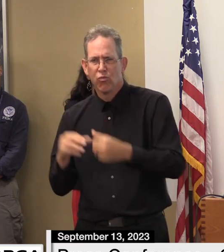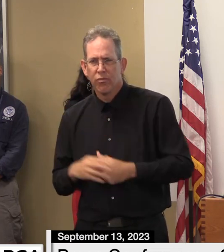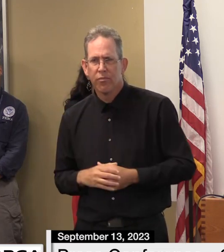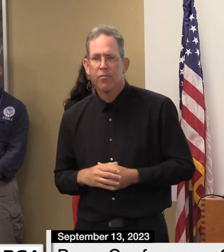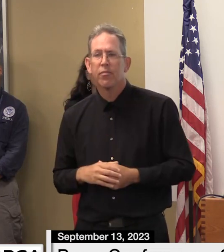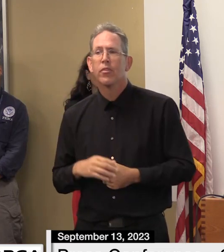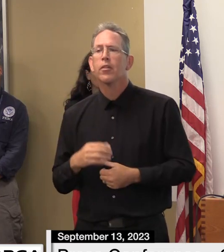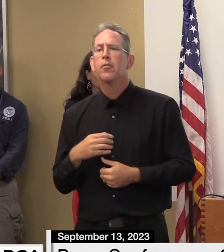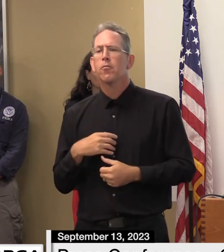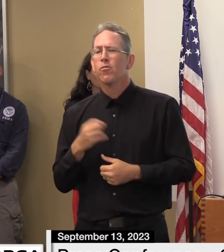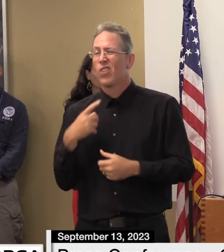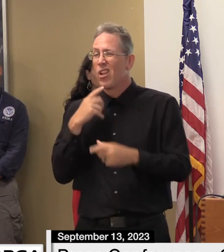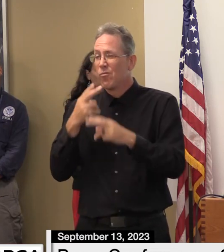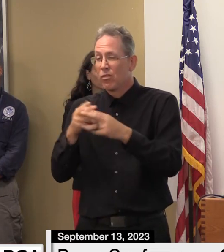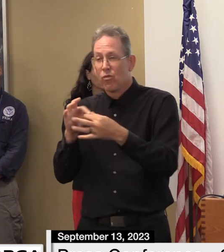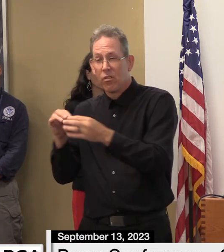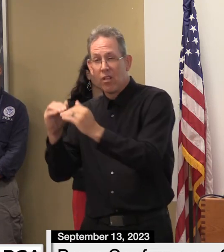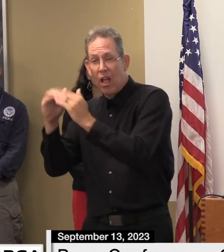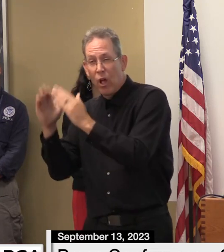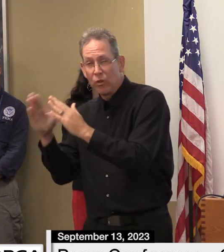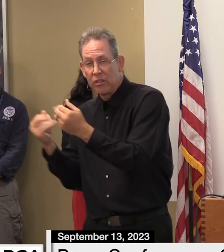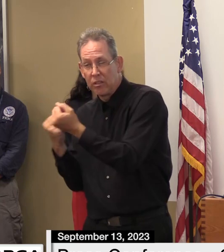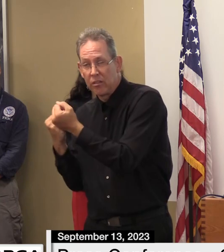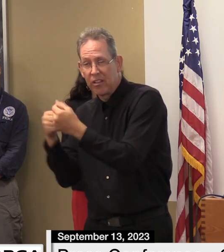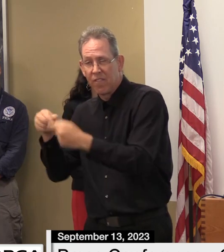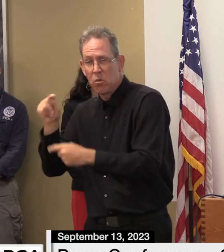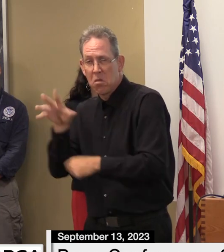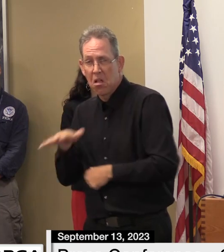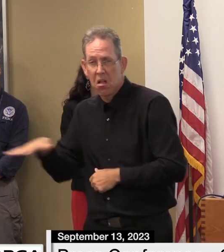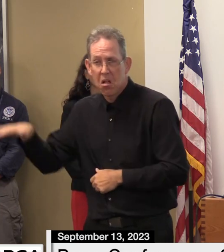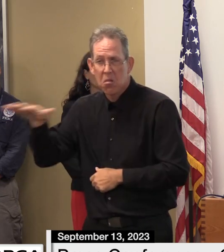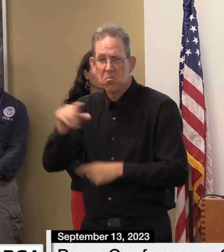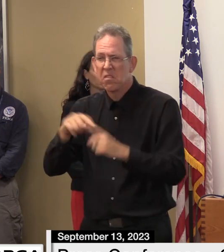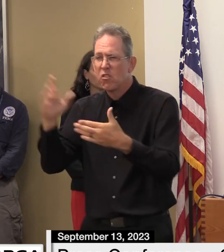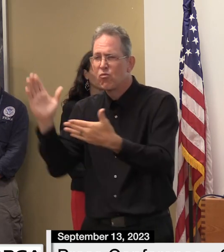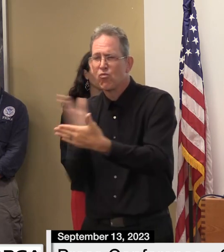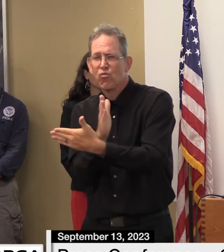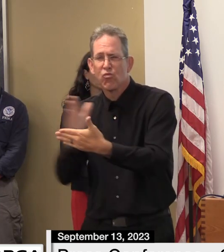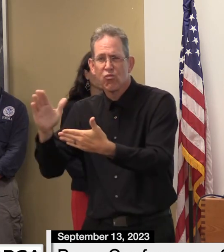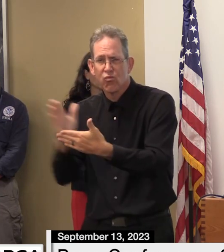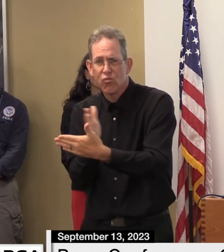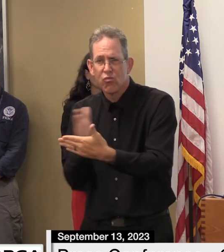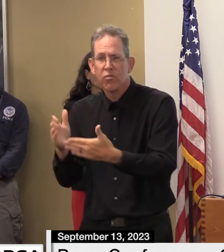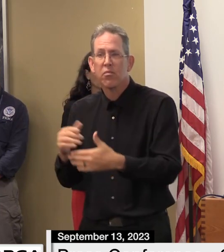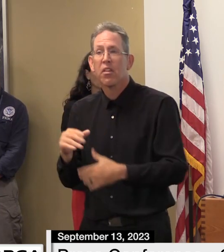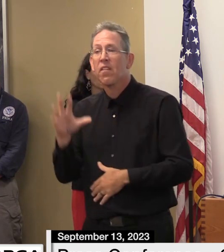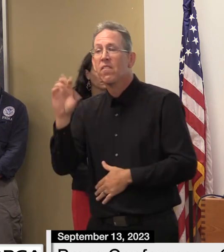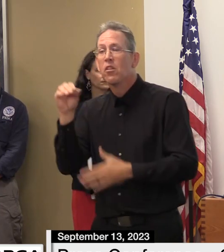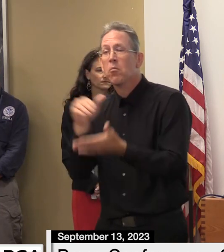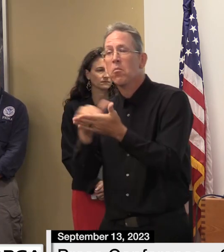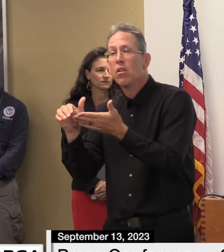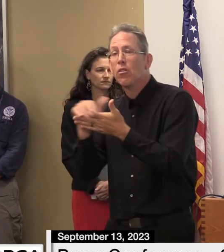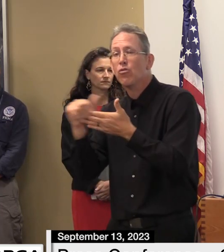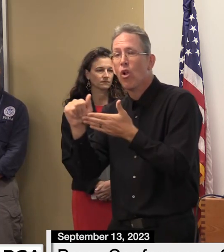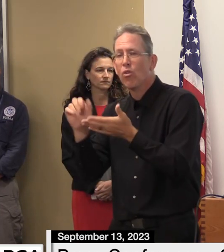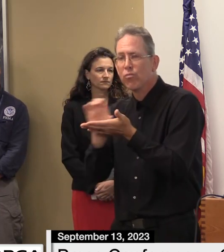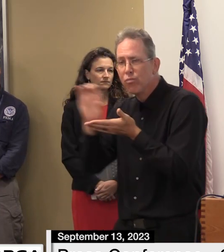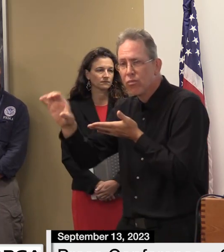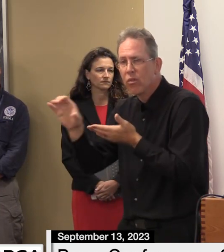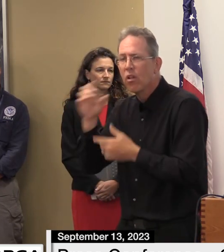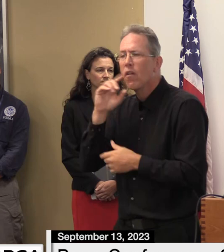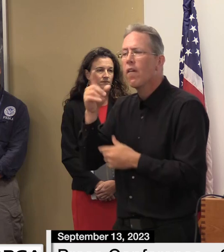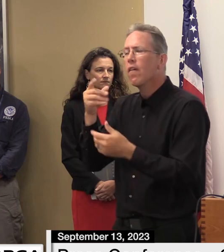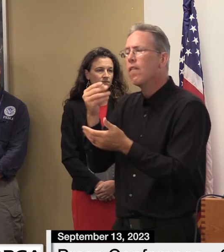this is going to support housing across the entire spectrum. For example, the $50 million that will go to the Vermont Finance Housing